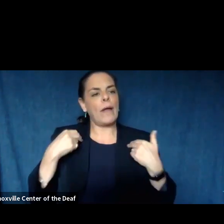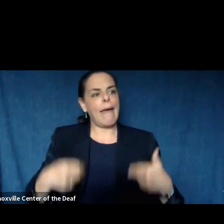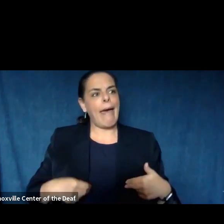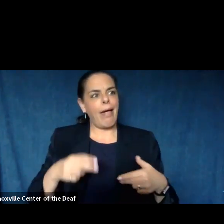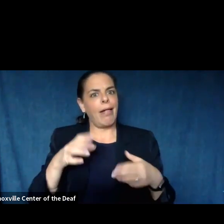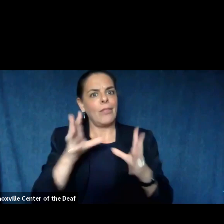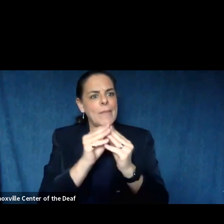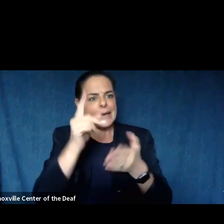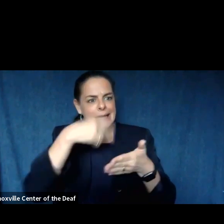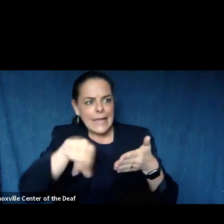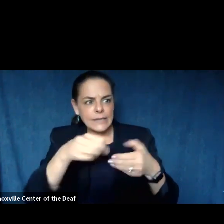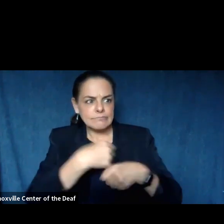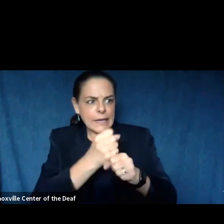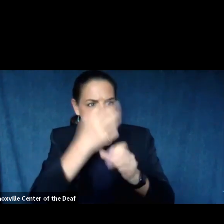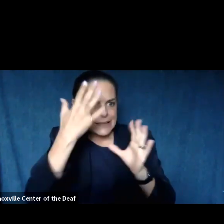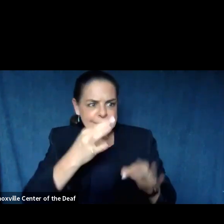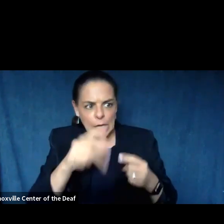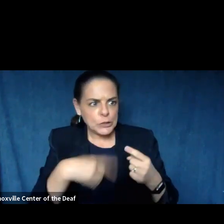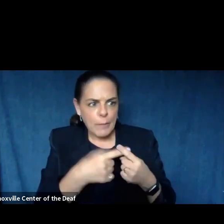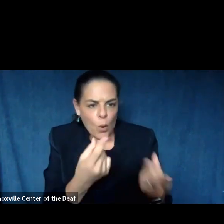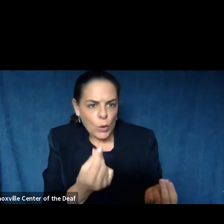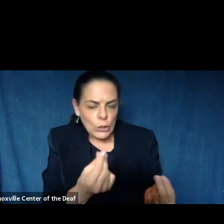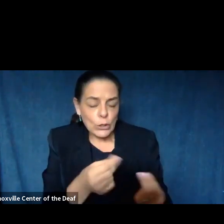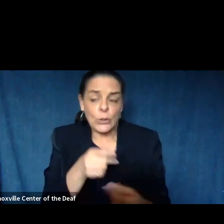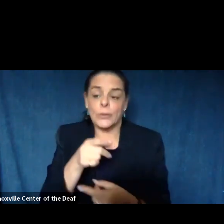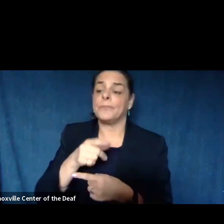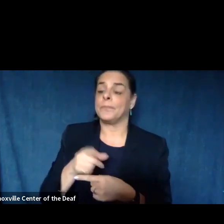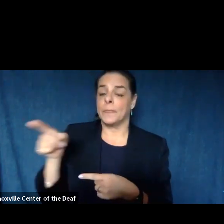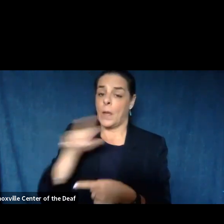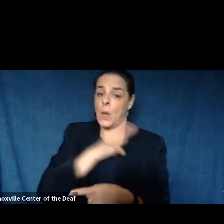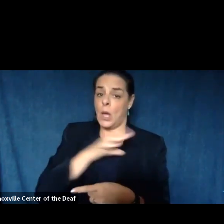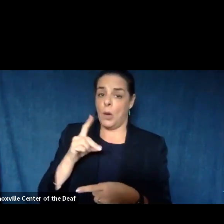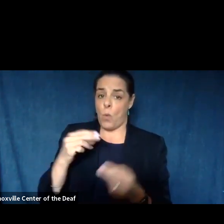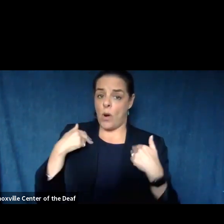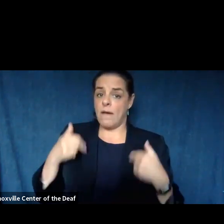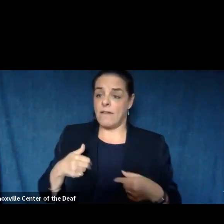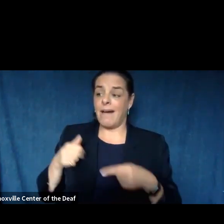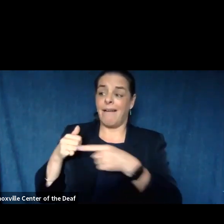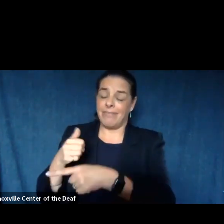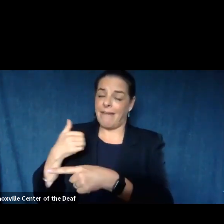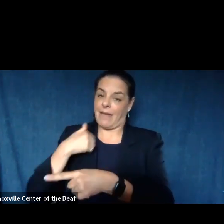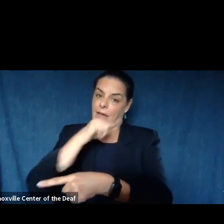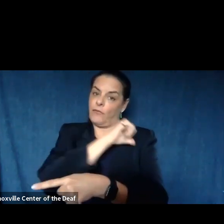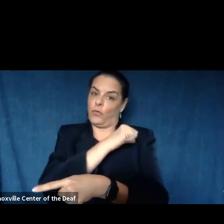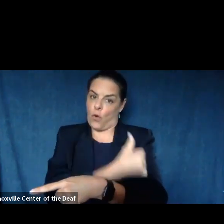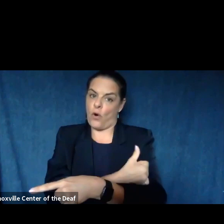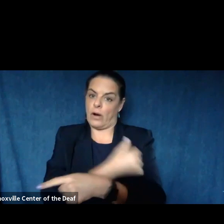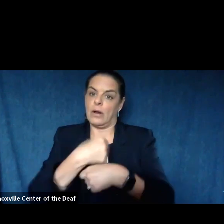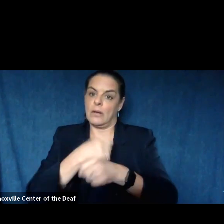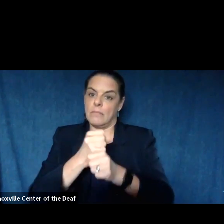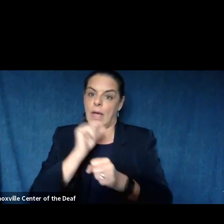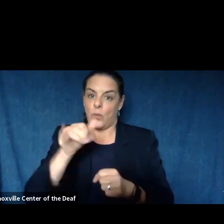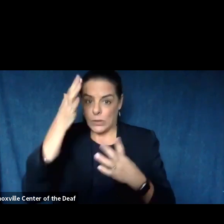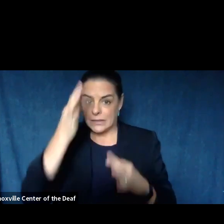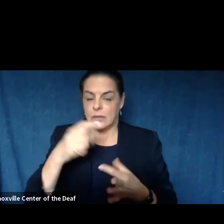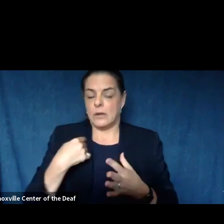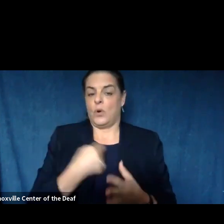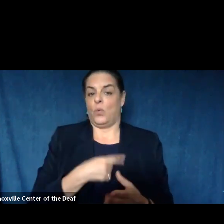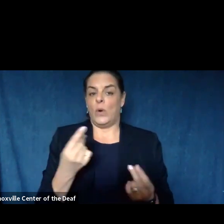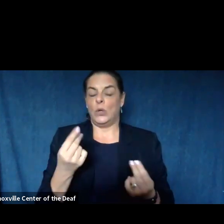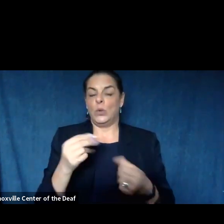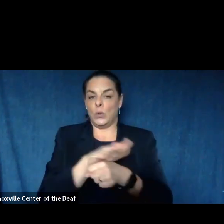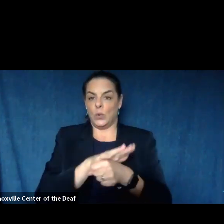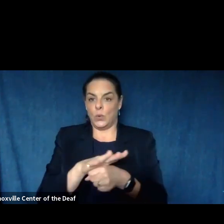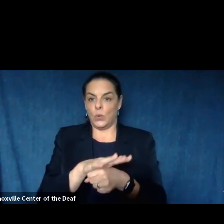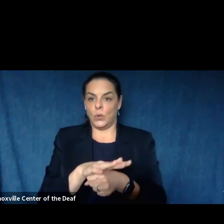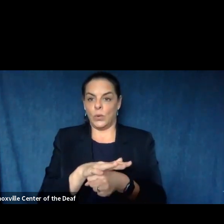taking action? The Board of Health is the authority they have the authority to make decisions about what we do locally.